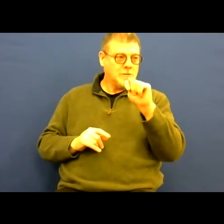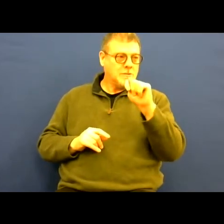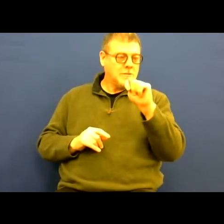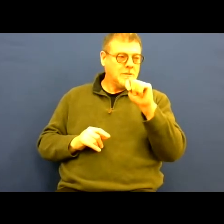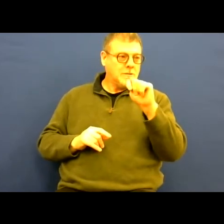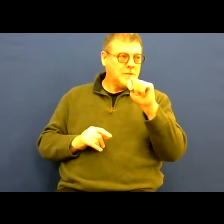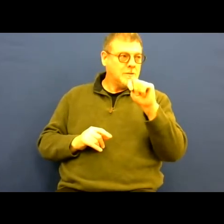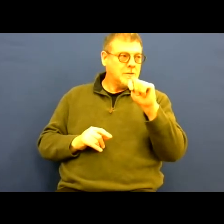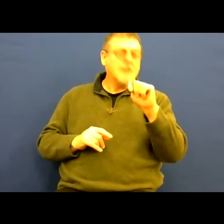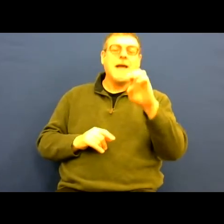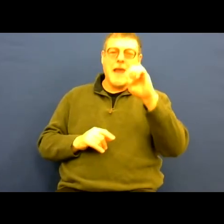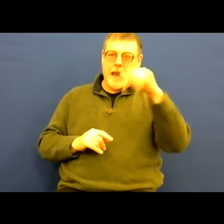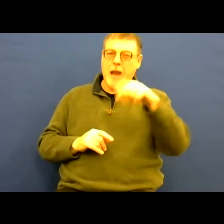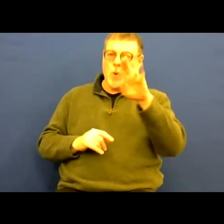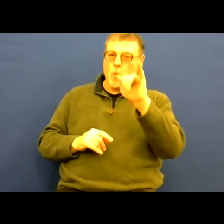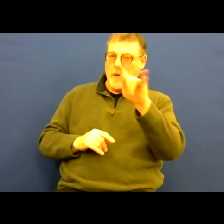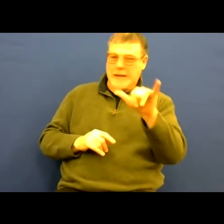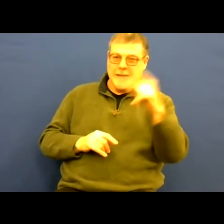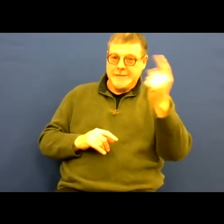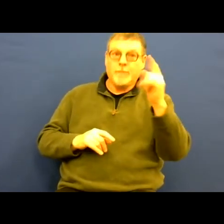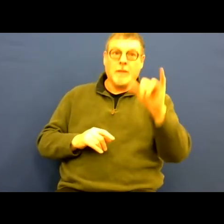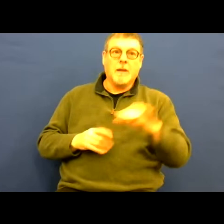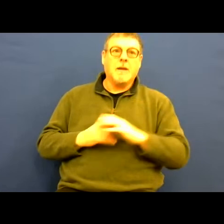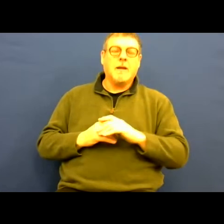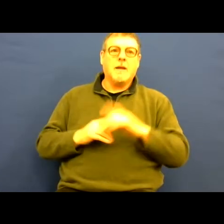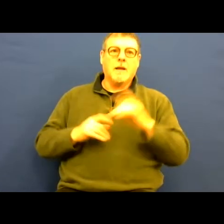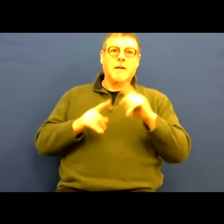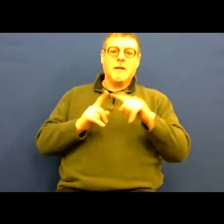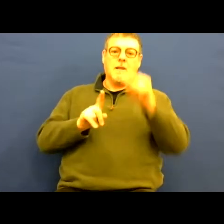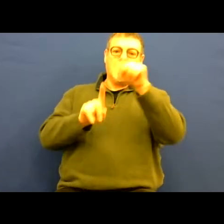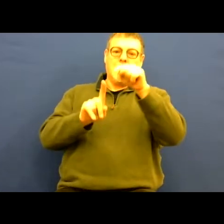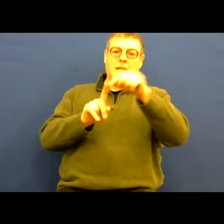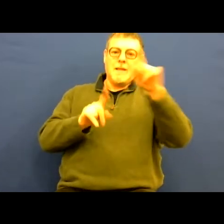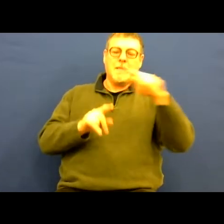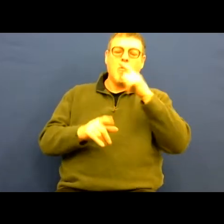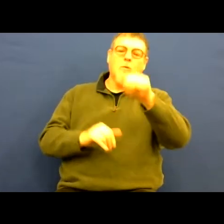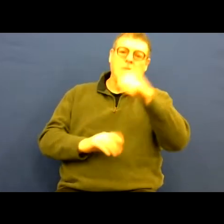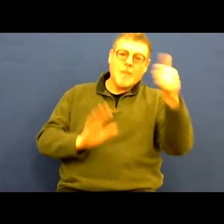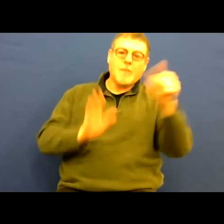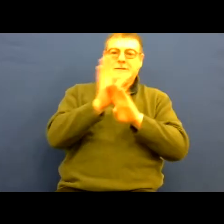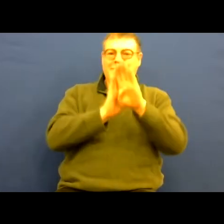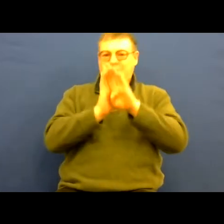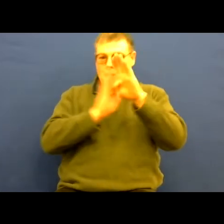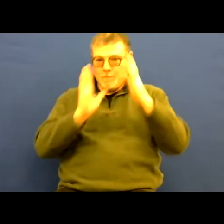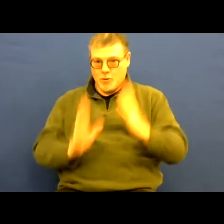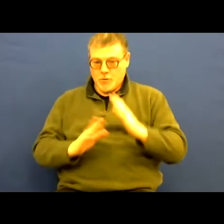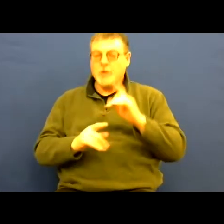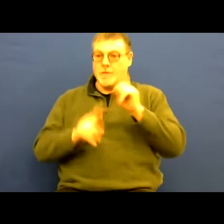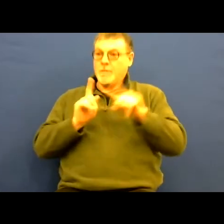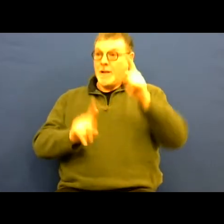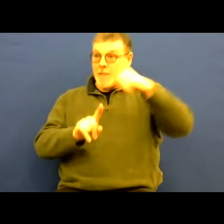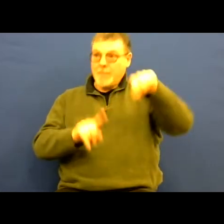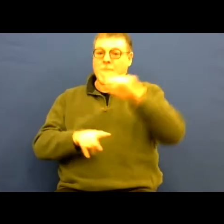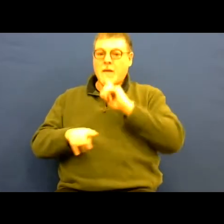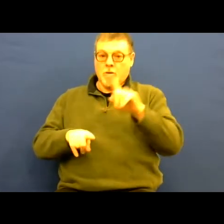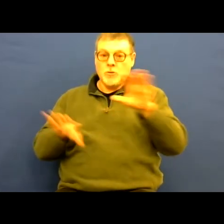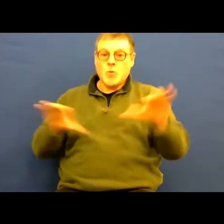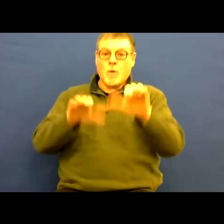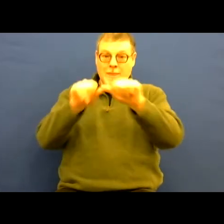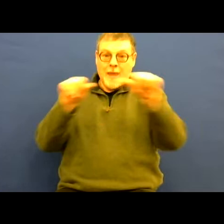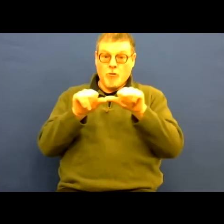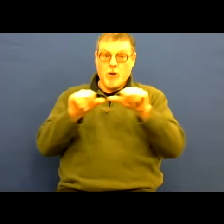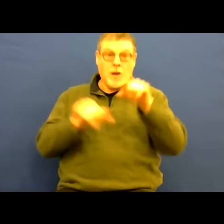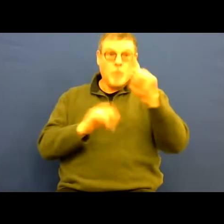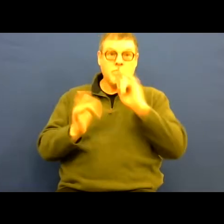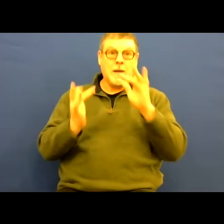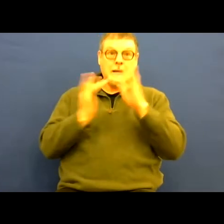Creek Equity. Yeah. So Faber is the homes. The other one is the developer, but they're doing the area around there. Have you